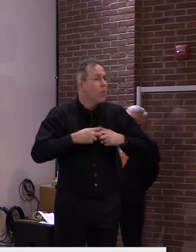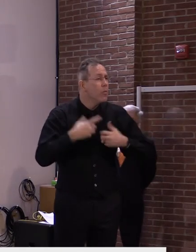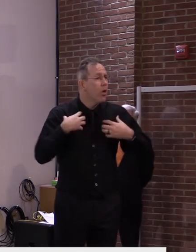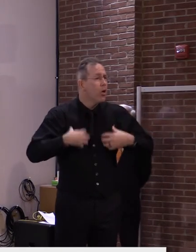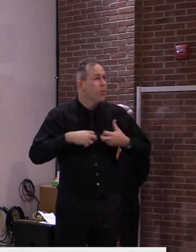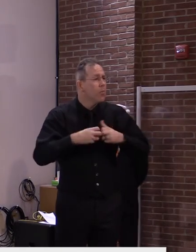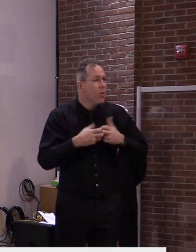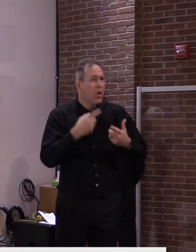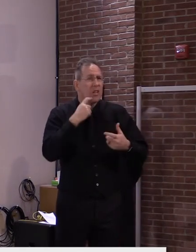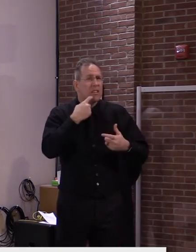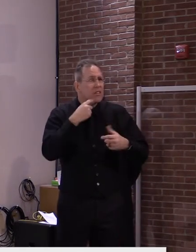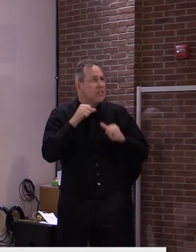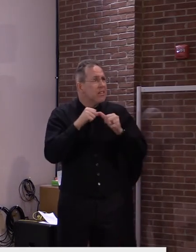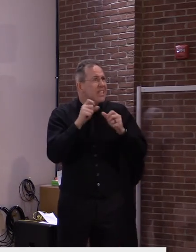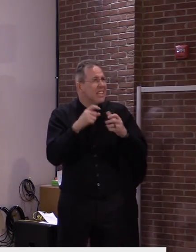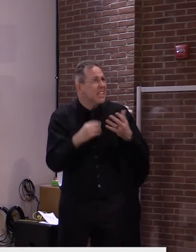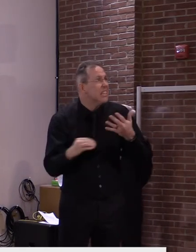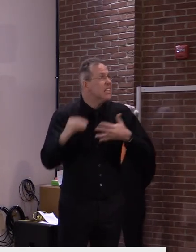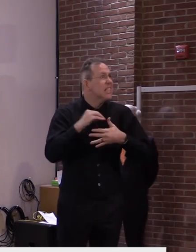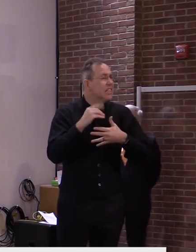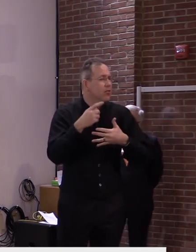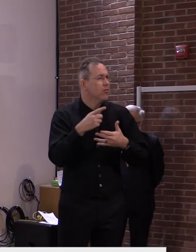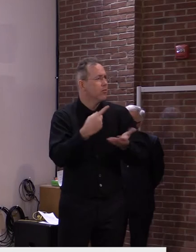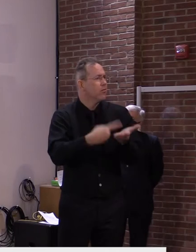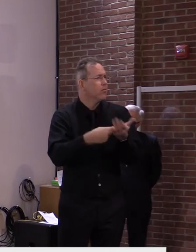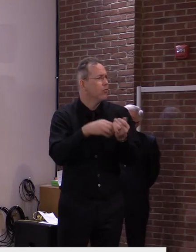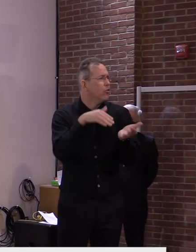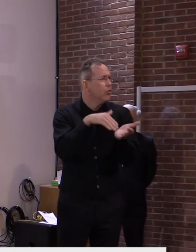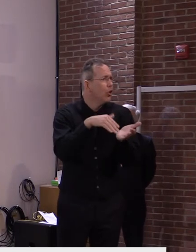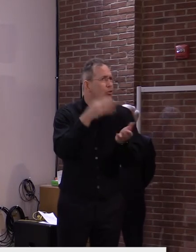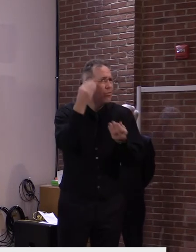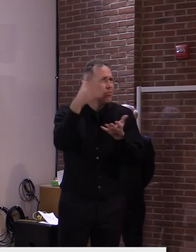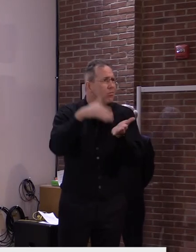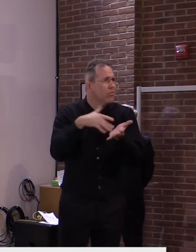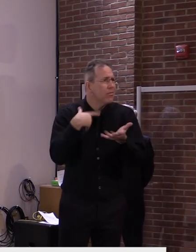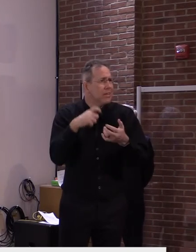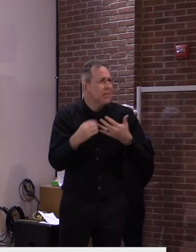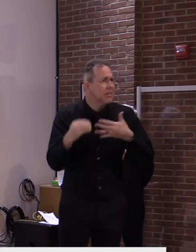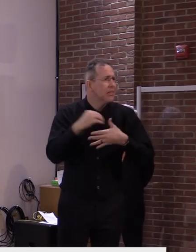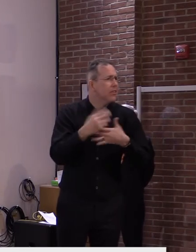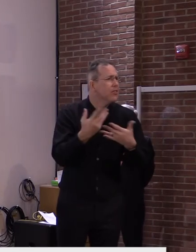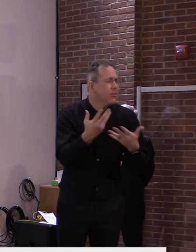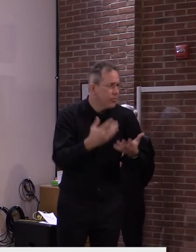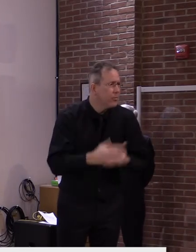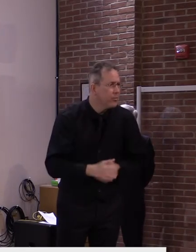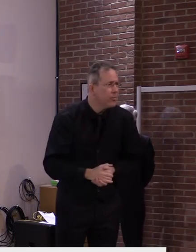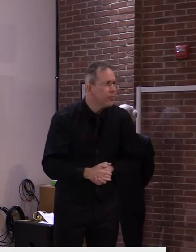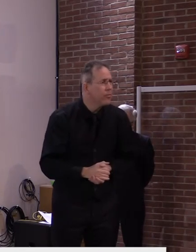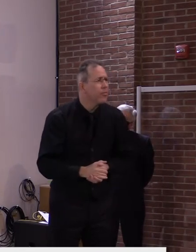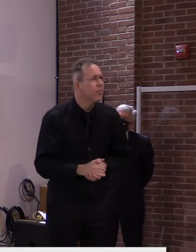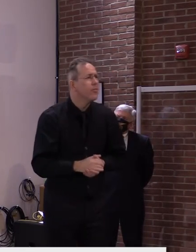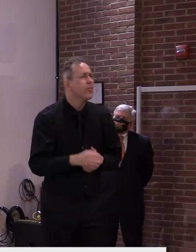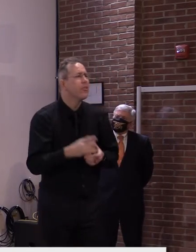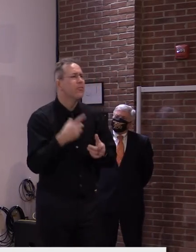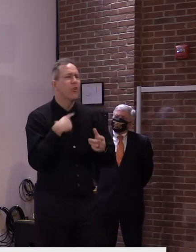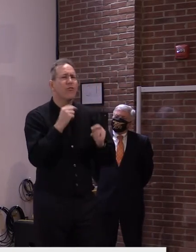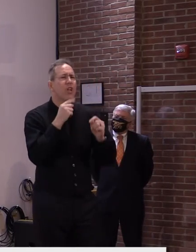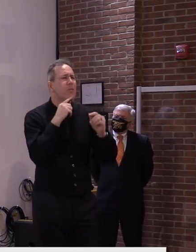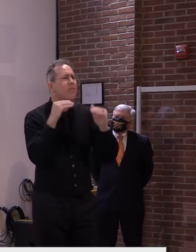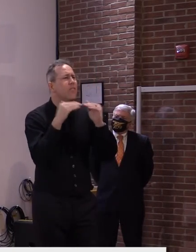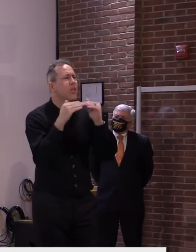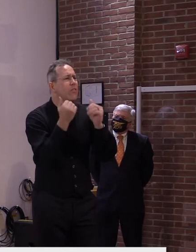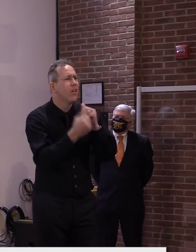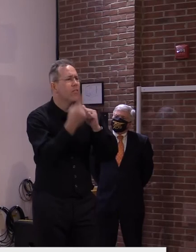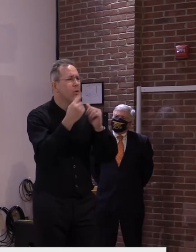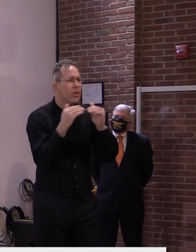you going to the front, we would literally be equaling the number of people in this first age band if we were